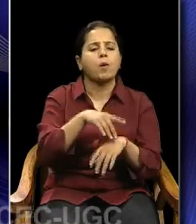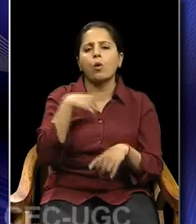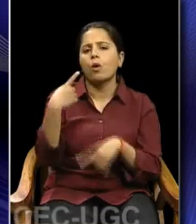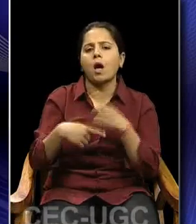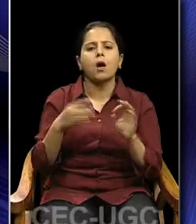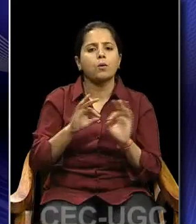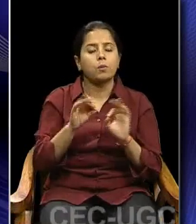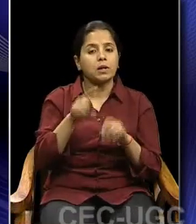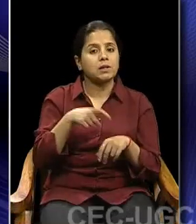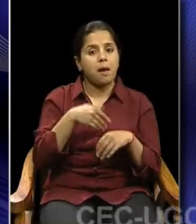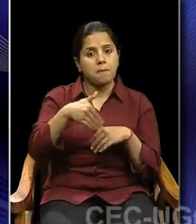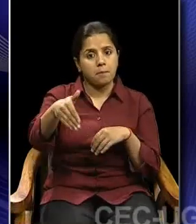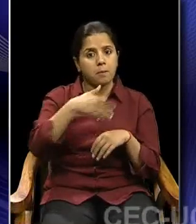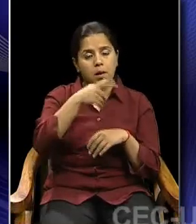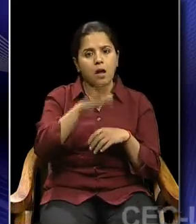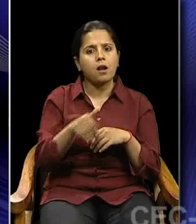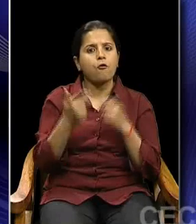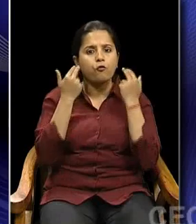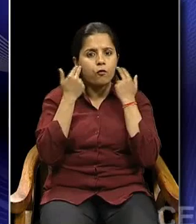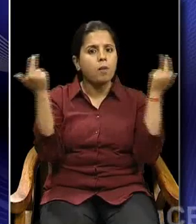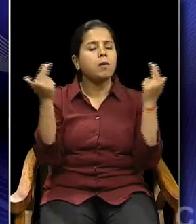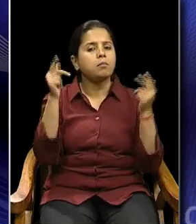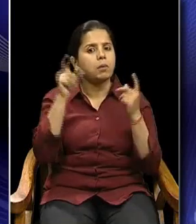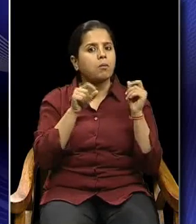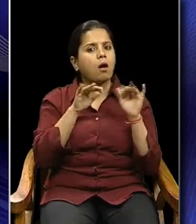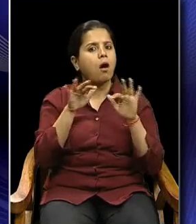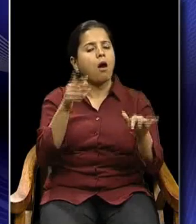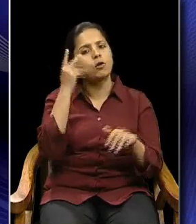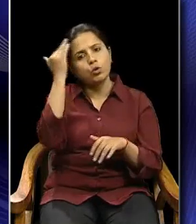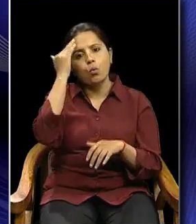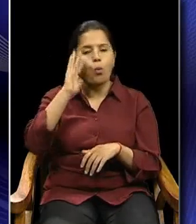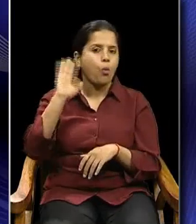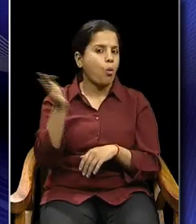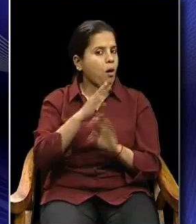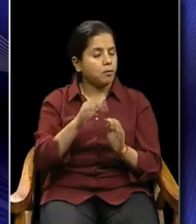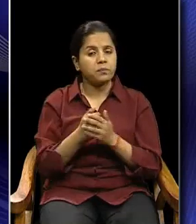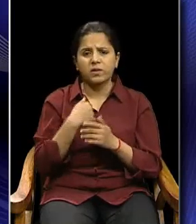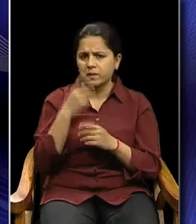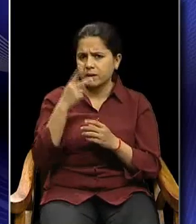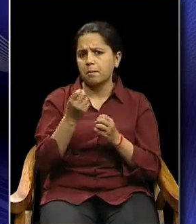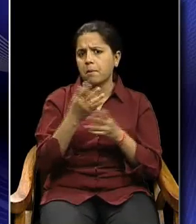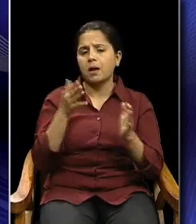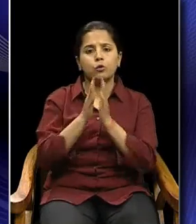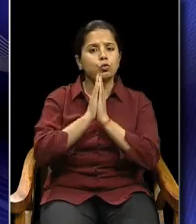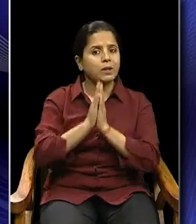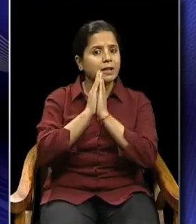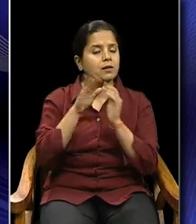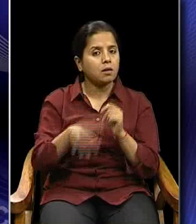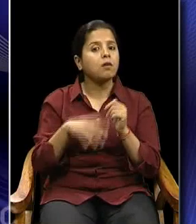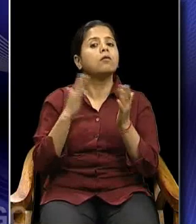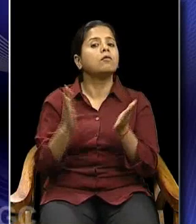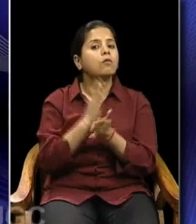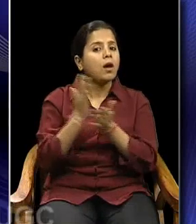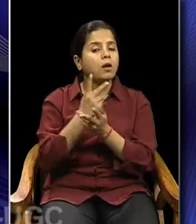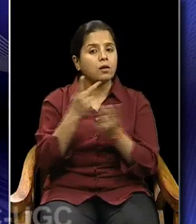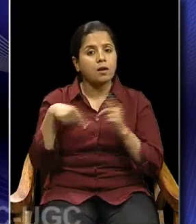over a period of time they have become very popular as well. So we find that many of the religious festivals too